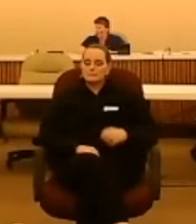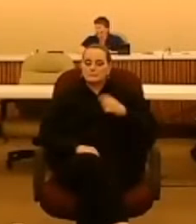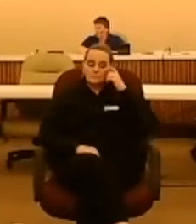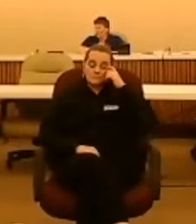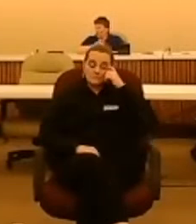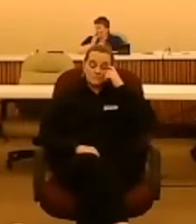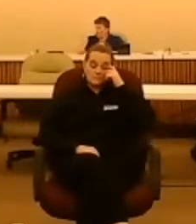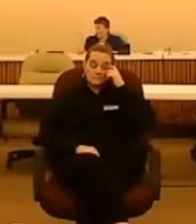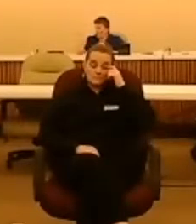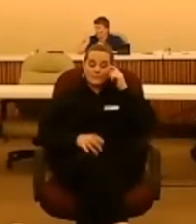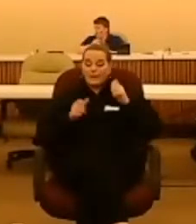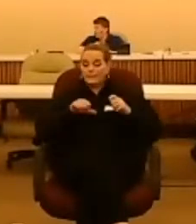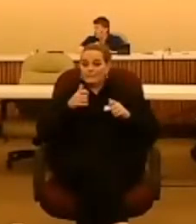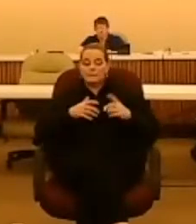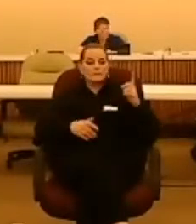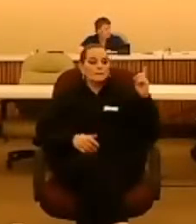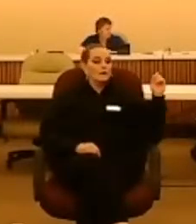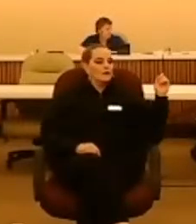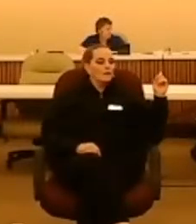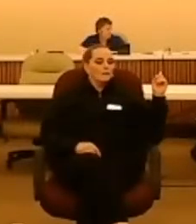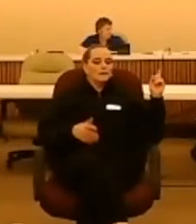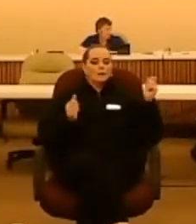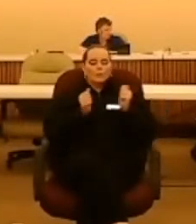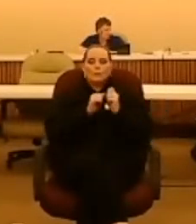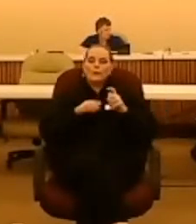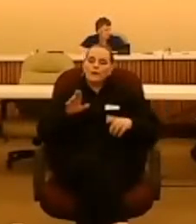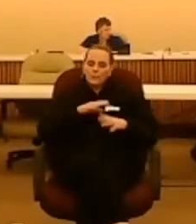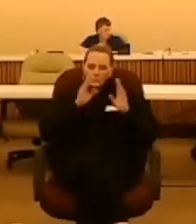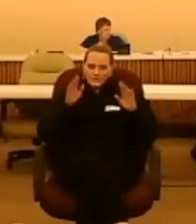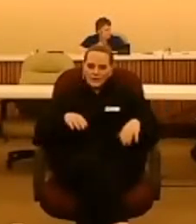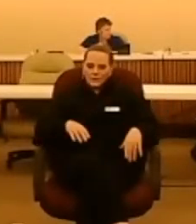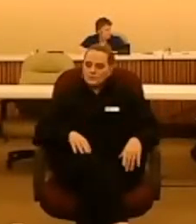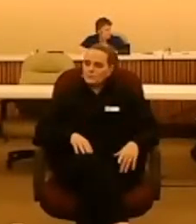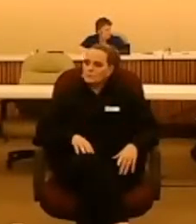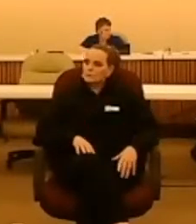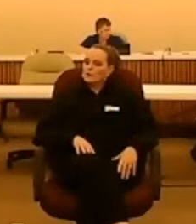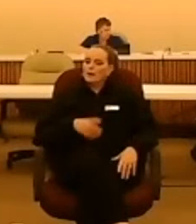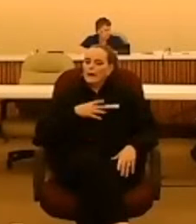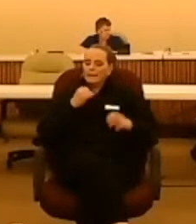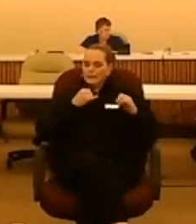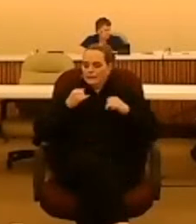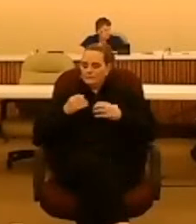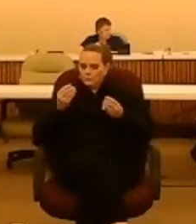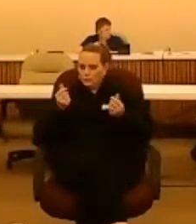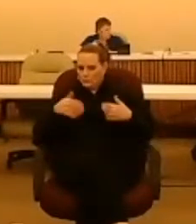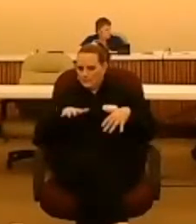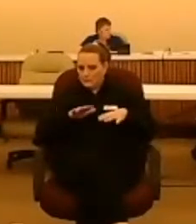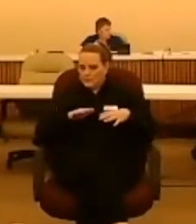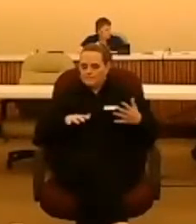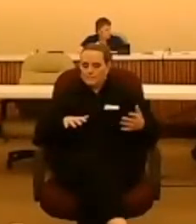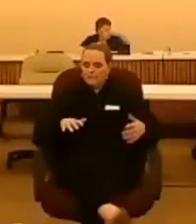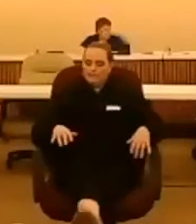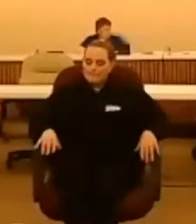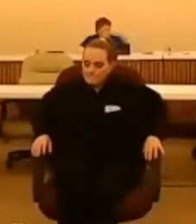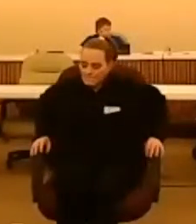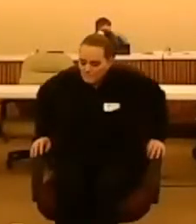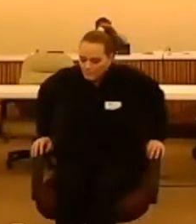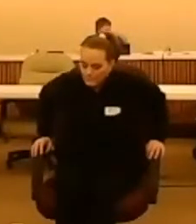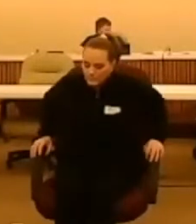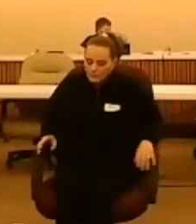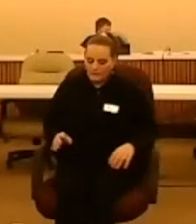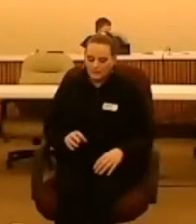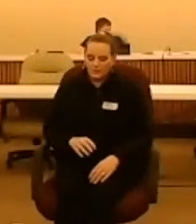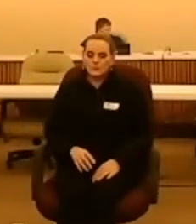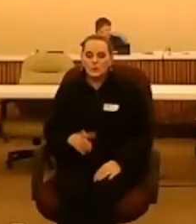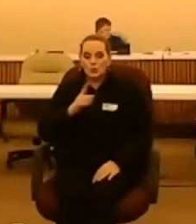Anything else? And with all those houses, with all the individual properties there, you know, you really think that in